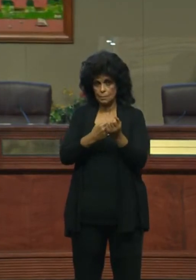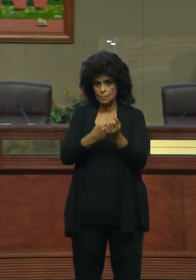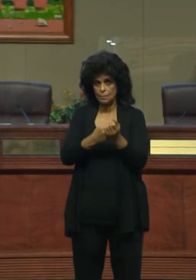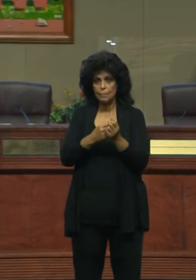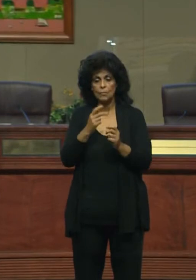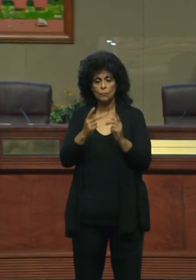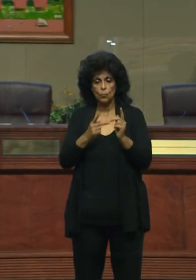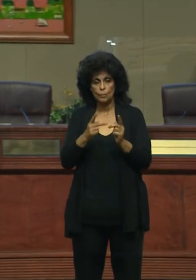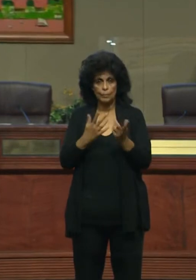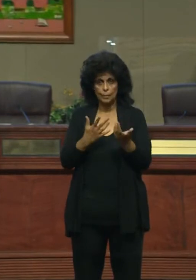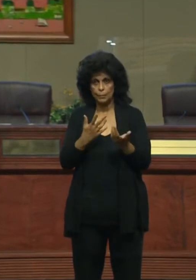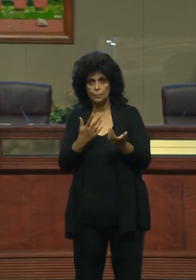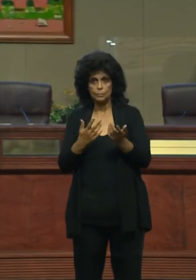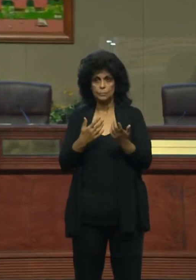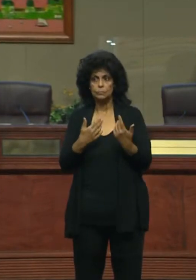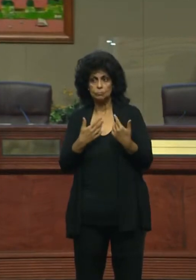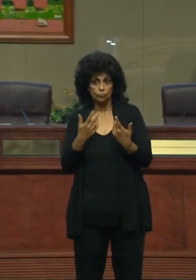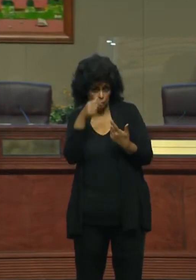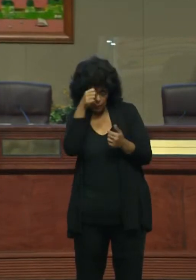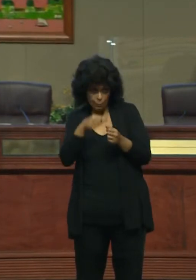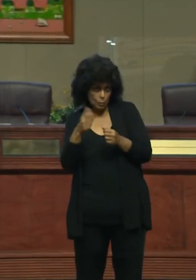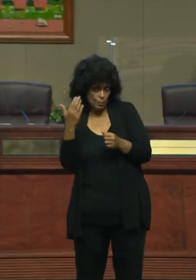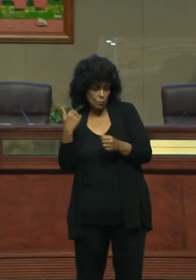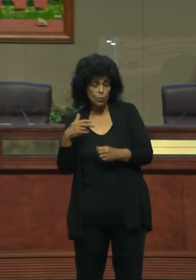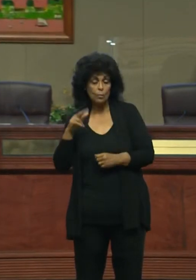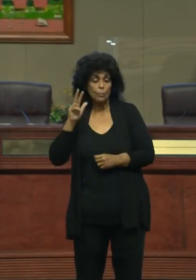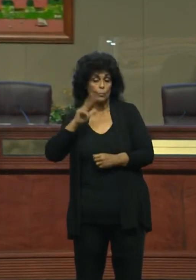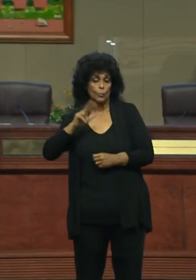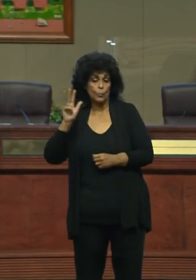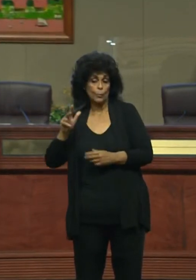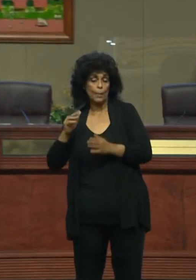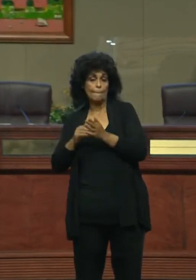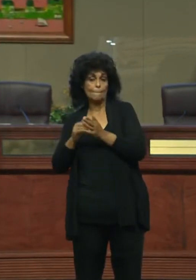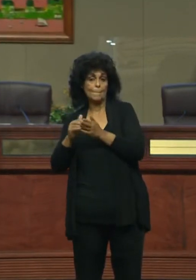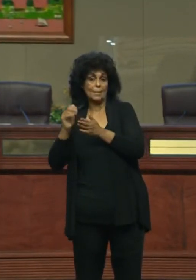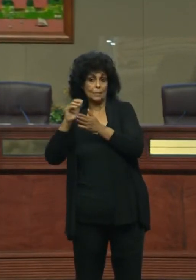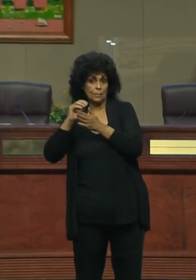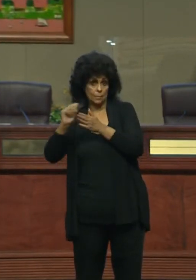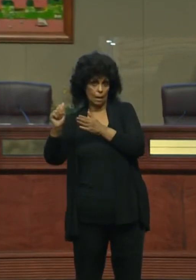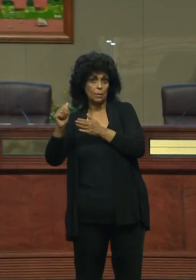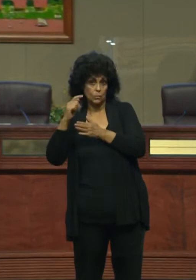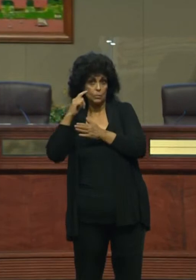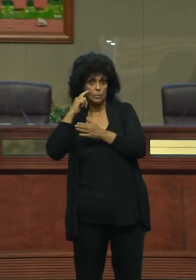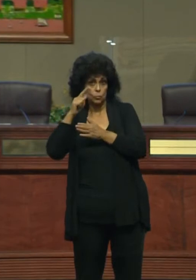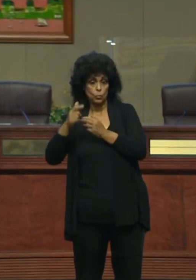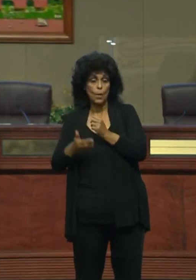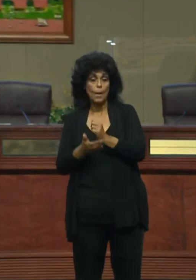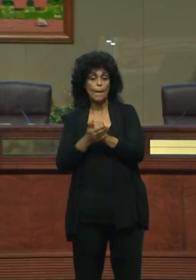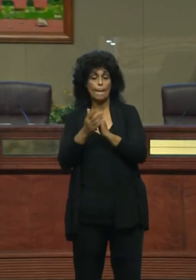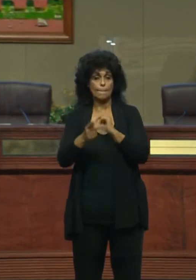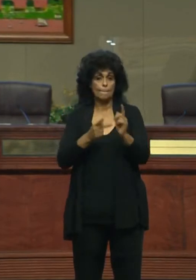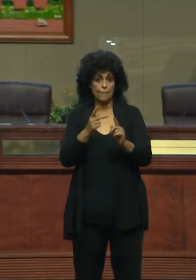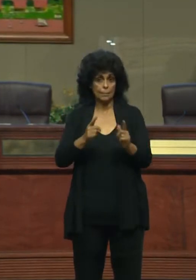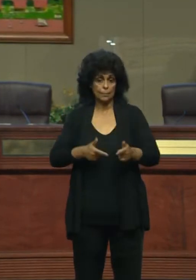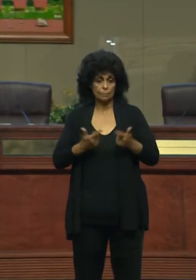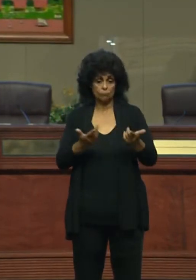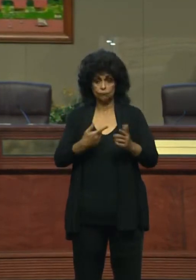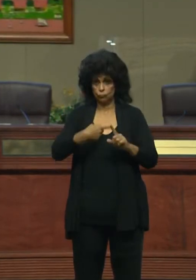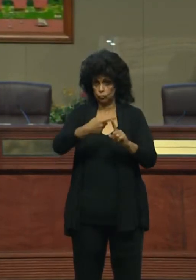Remember that we had received $33 million previously. and we're administering those